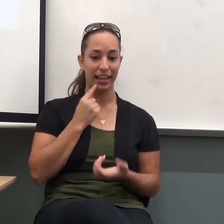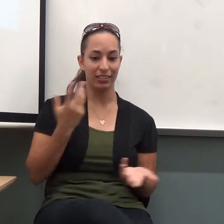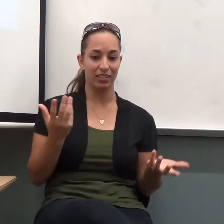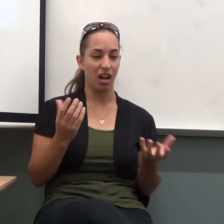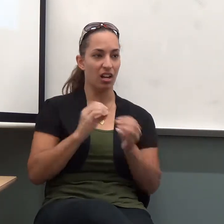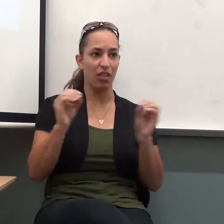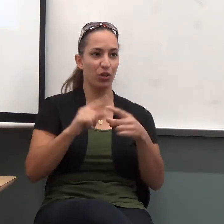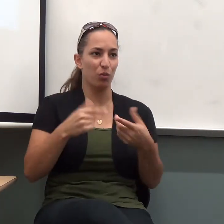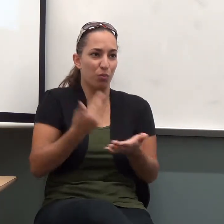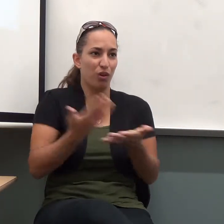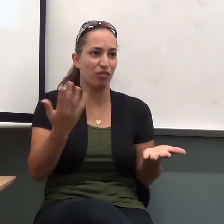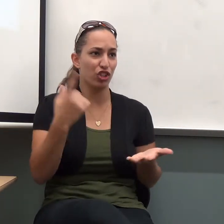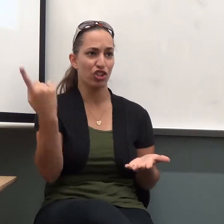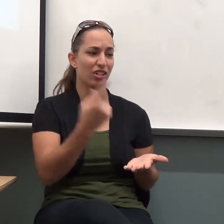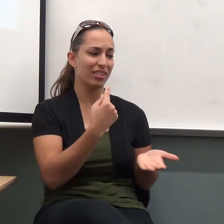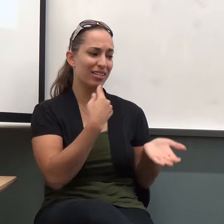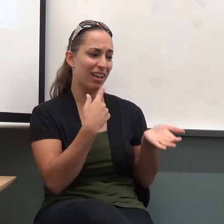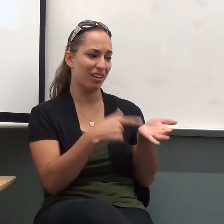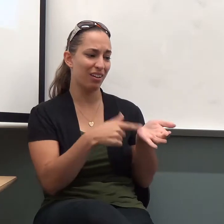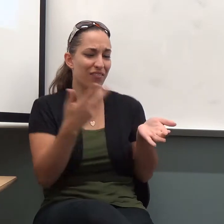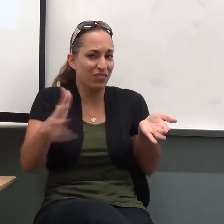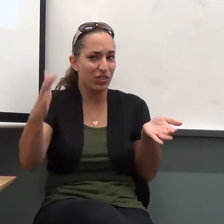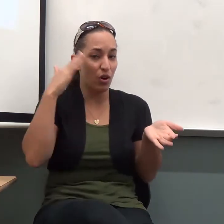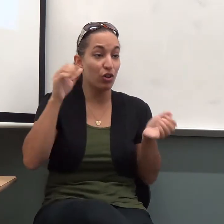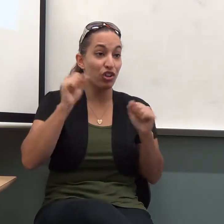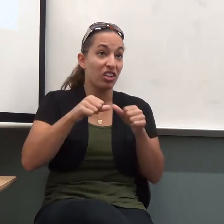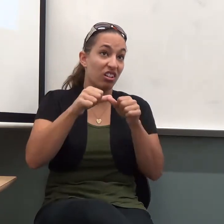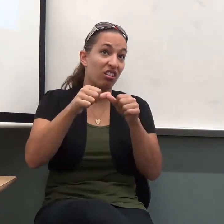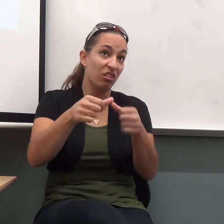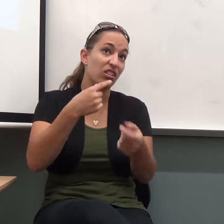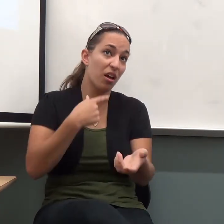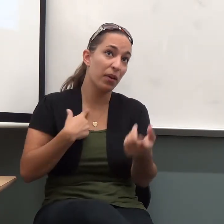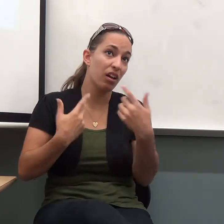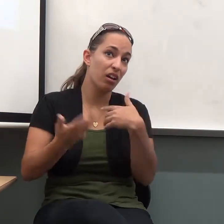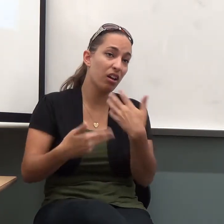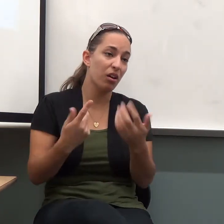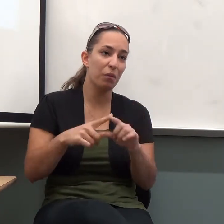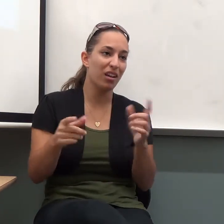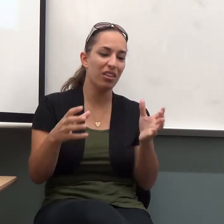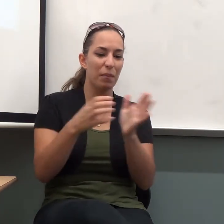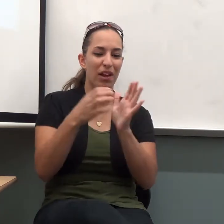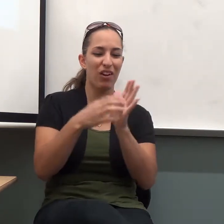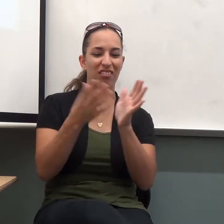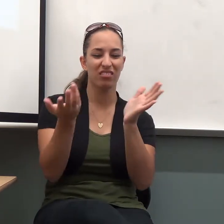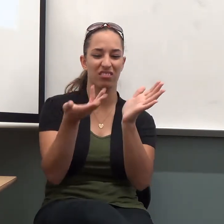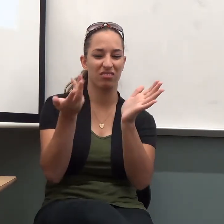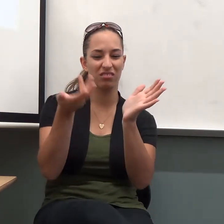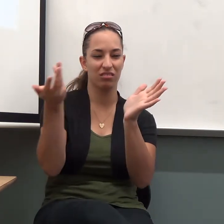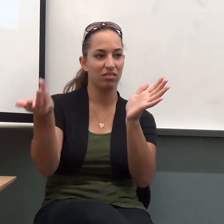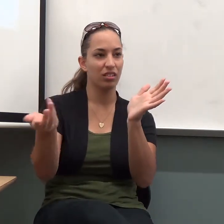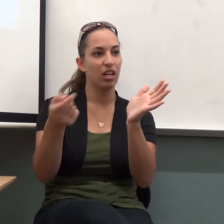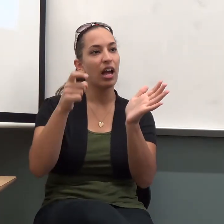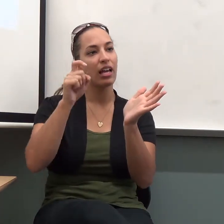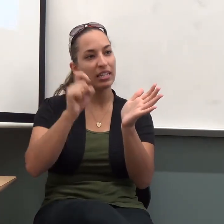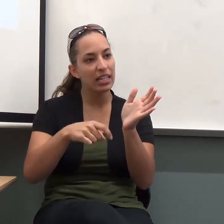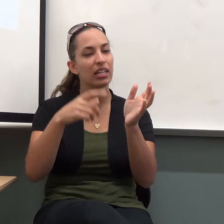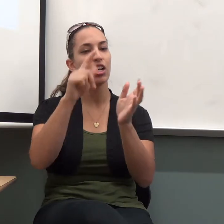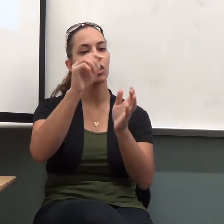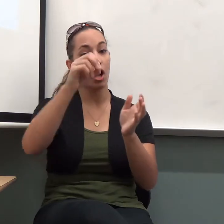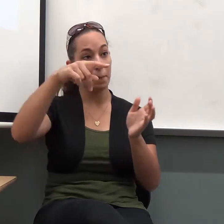exposing information. You can continue and tell me this, but the paragraph doesn't have any weight. So I need a topic sentence that can give me some weight. I need a topic